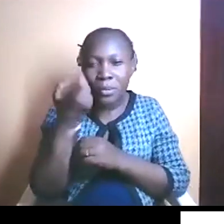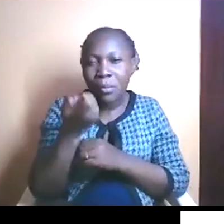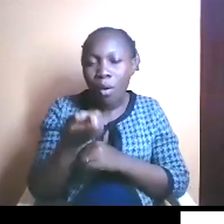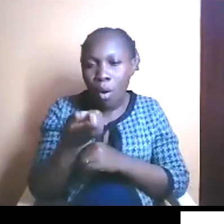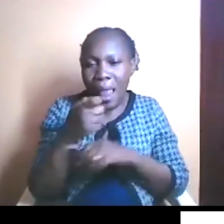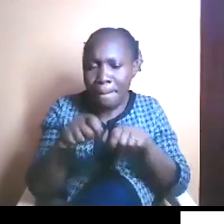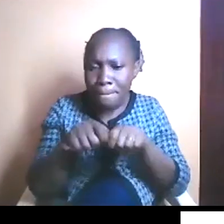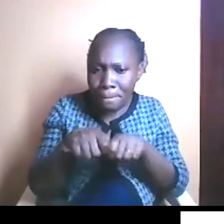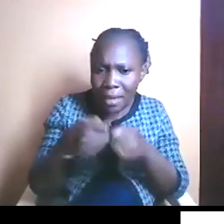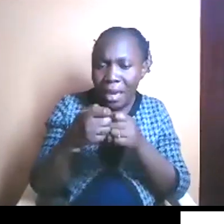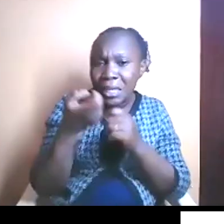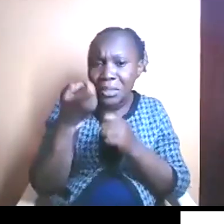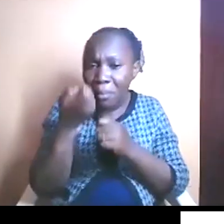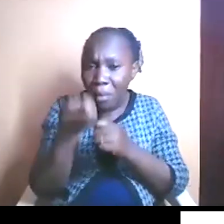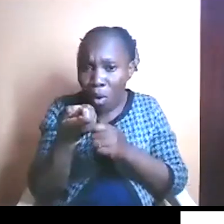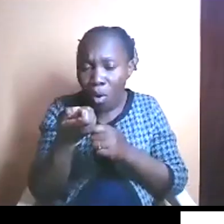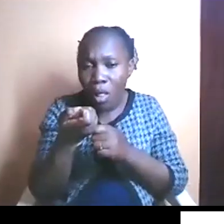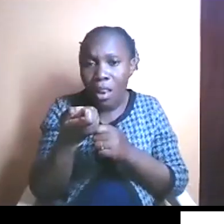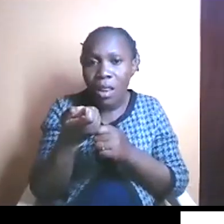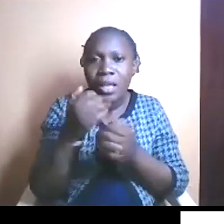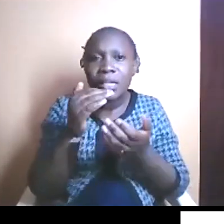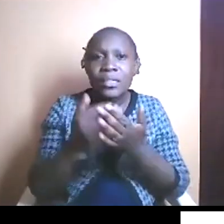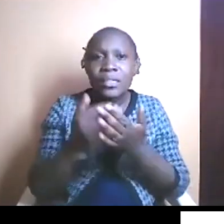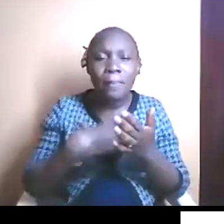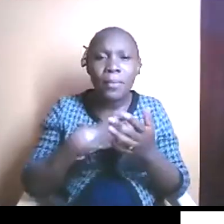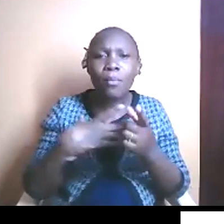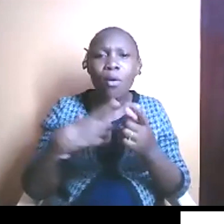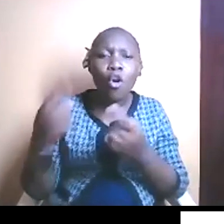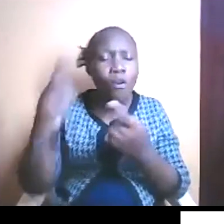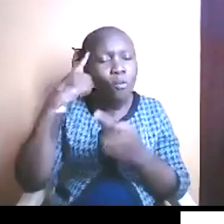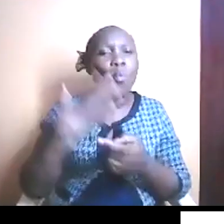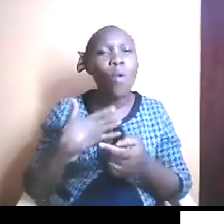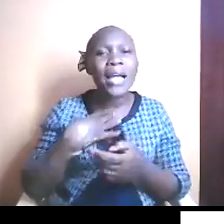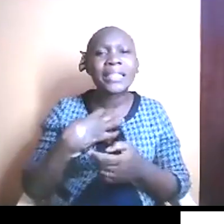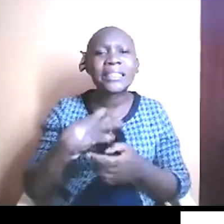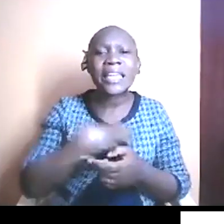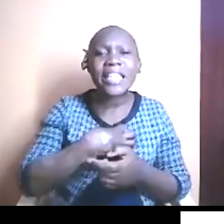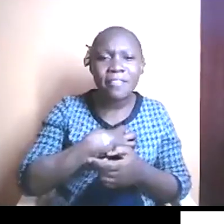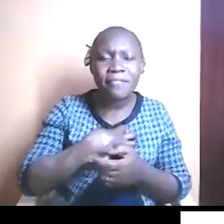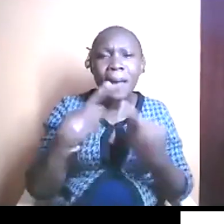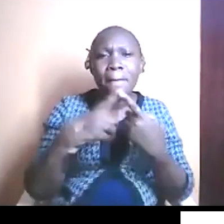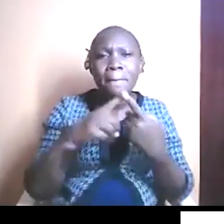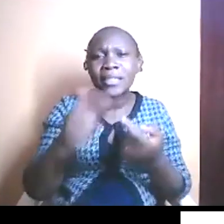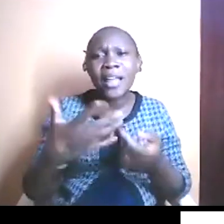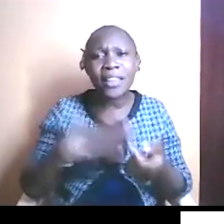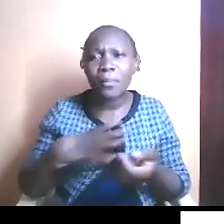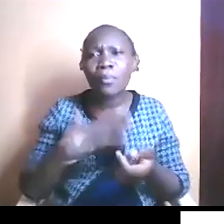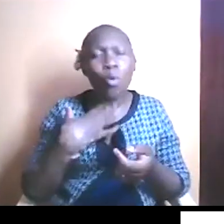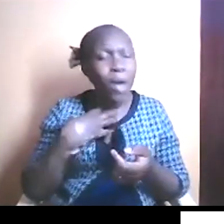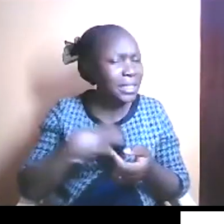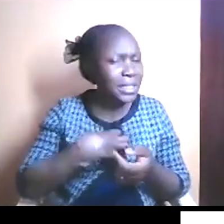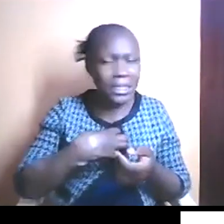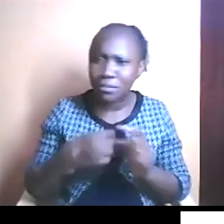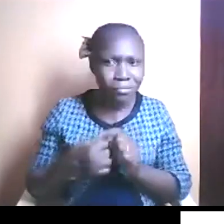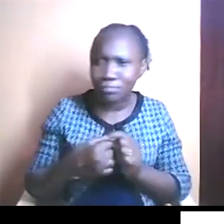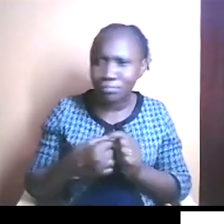attempting to, take leave, and their colleagues don't want to give them any more space to rest because the work is unending. It's just